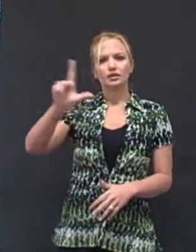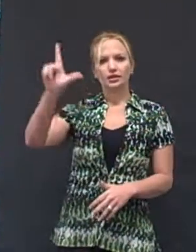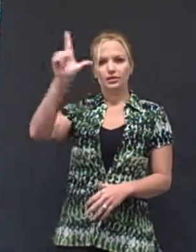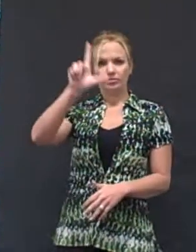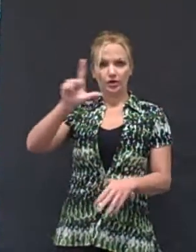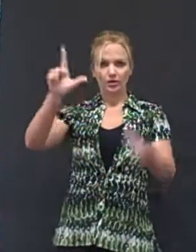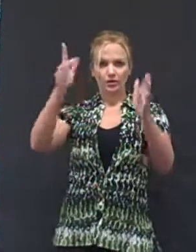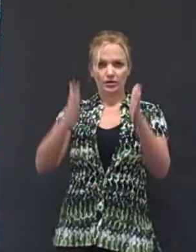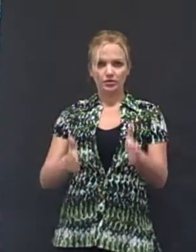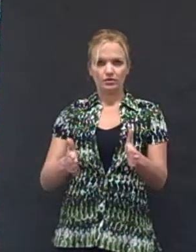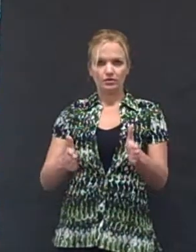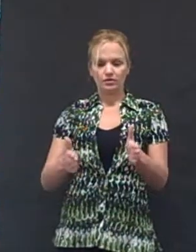Librarian.